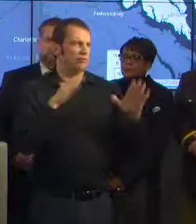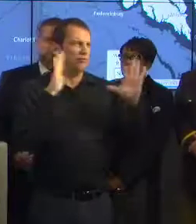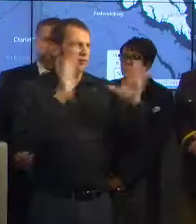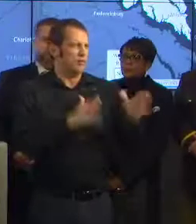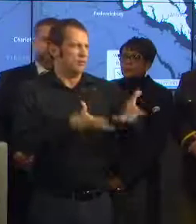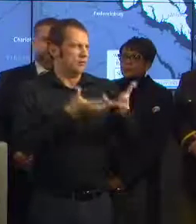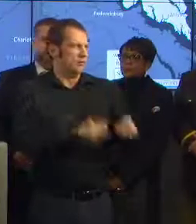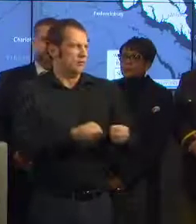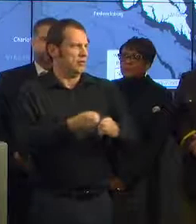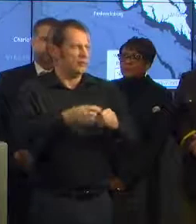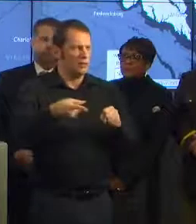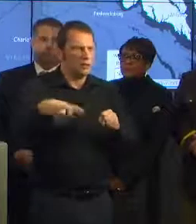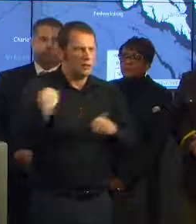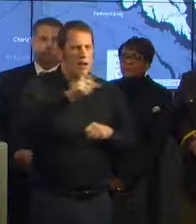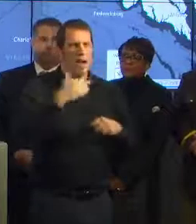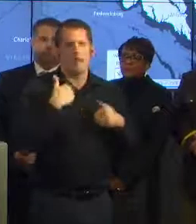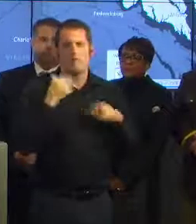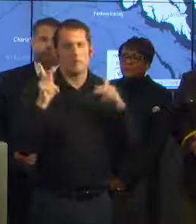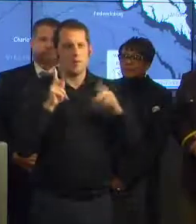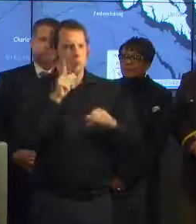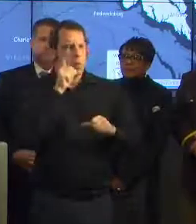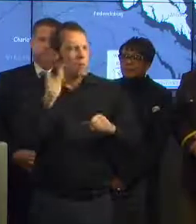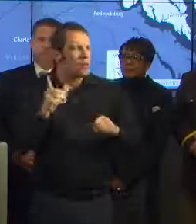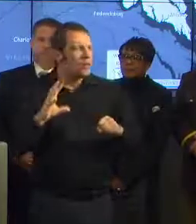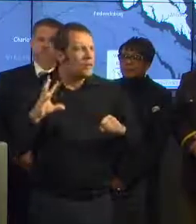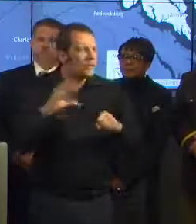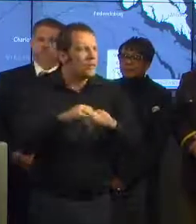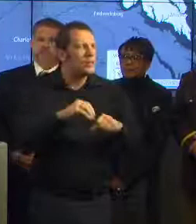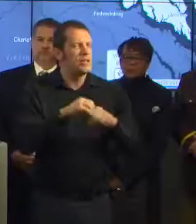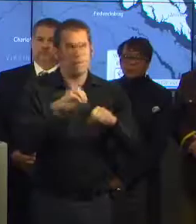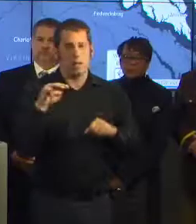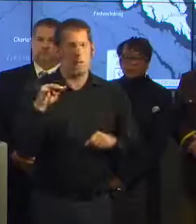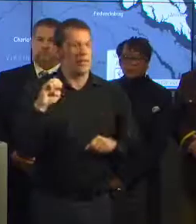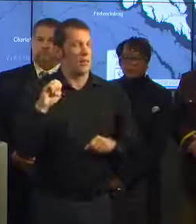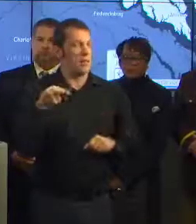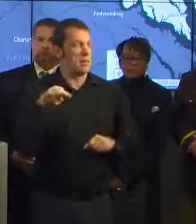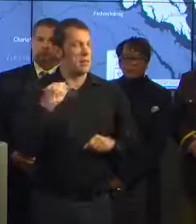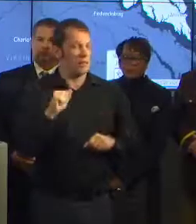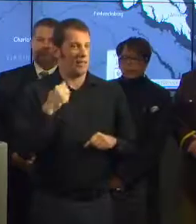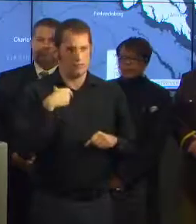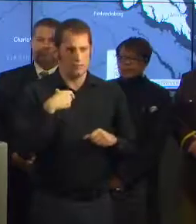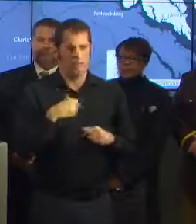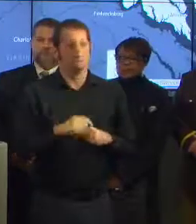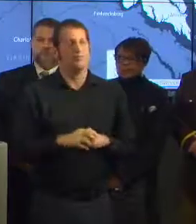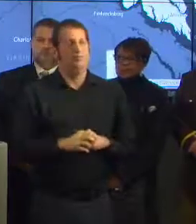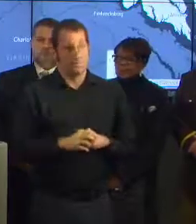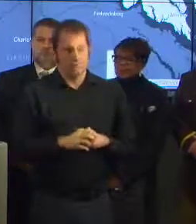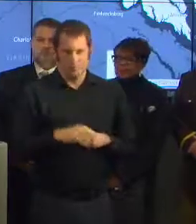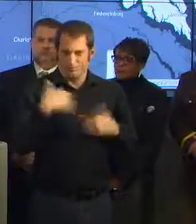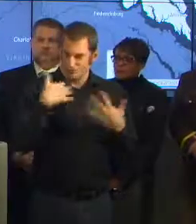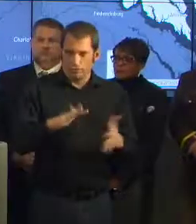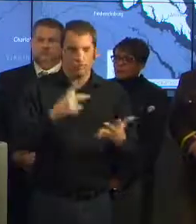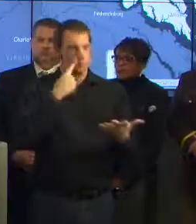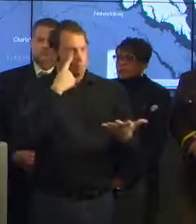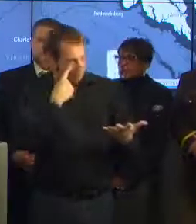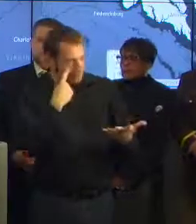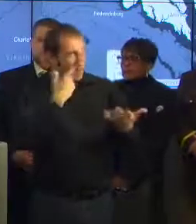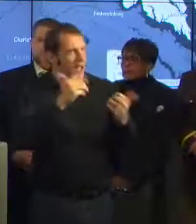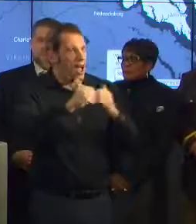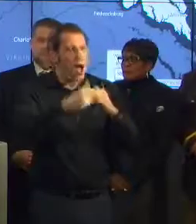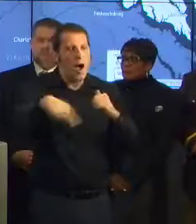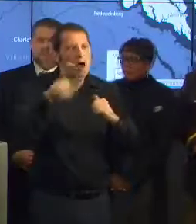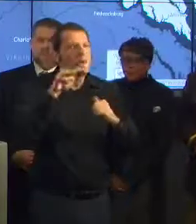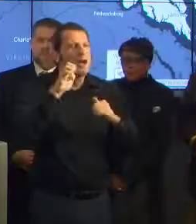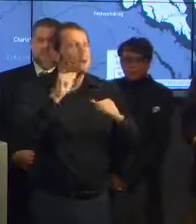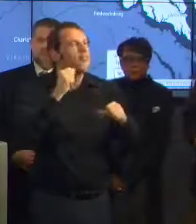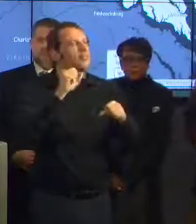people that work at the Maryland Emergency Management Agency. I've seen you work together, and I've seen you do great things. And I have no doubt that we